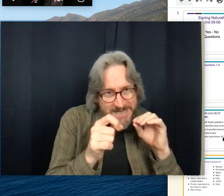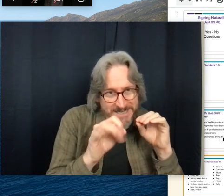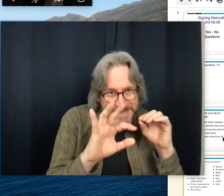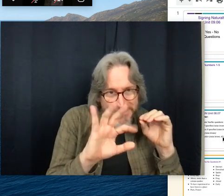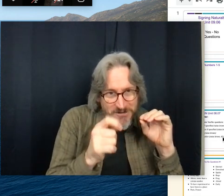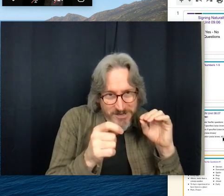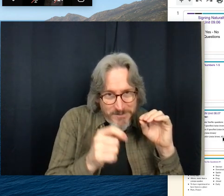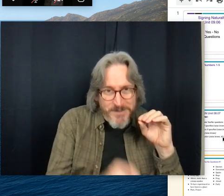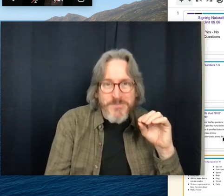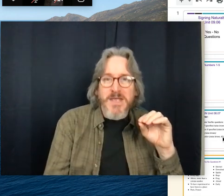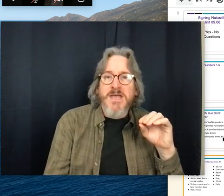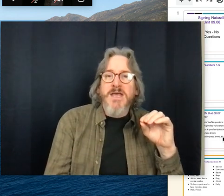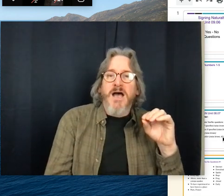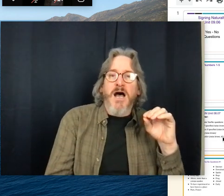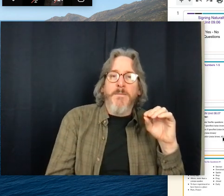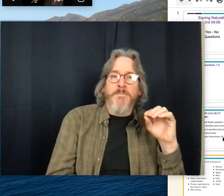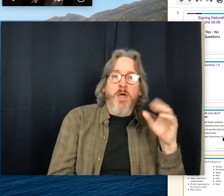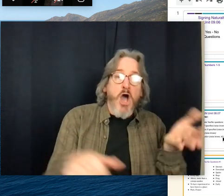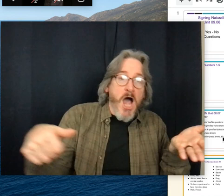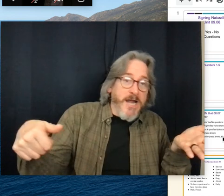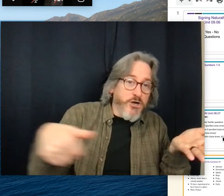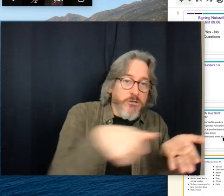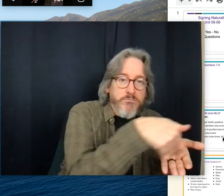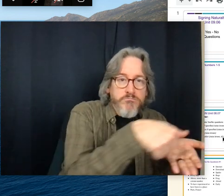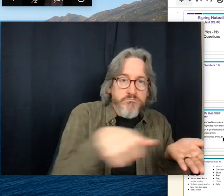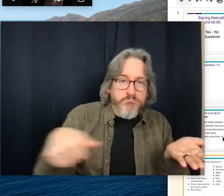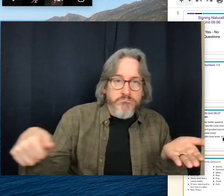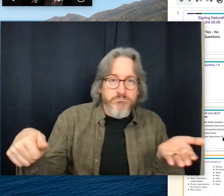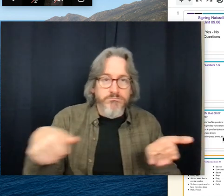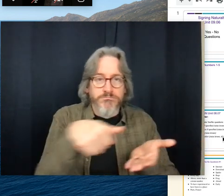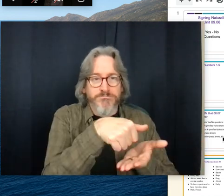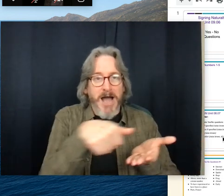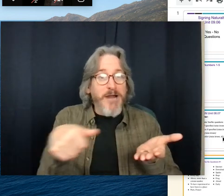I is hidden in there a little bit. Iron,